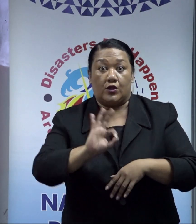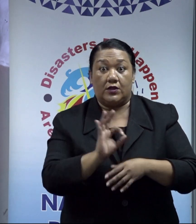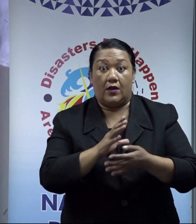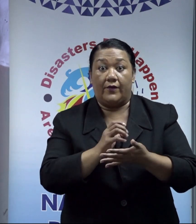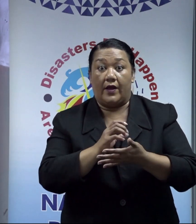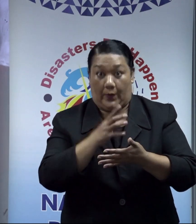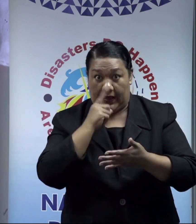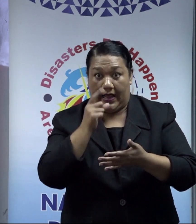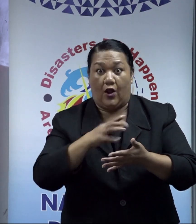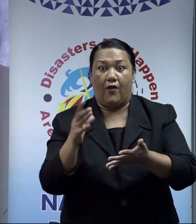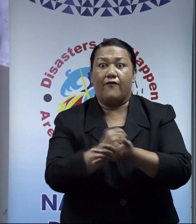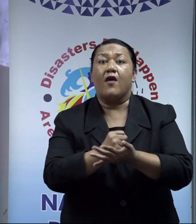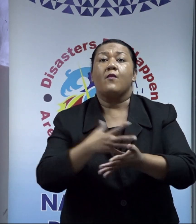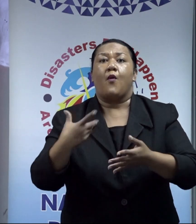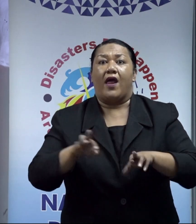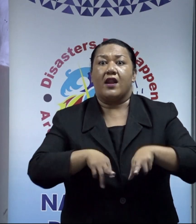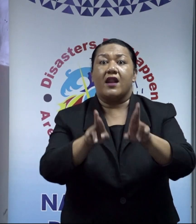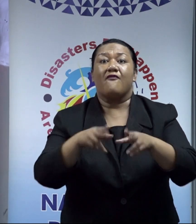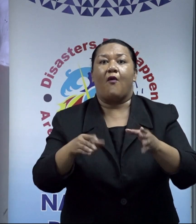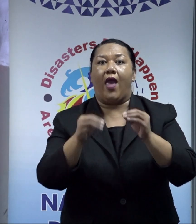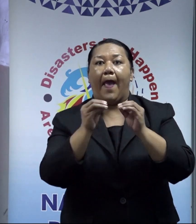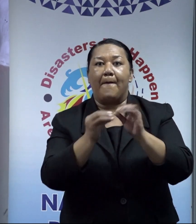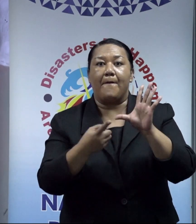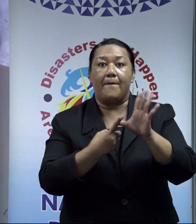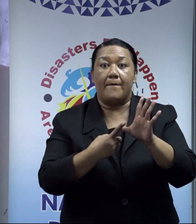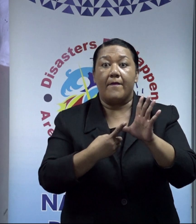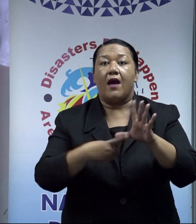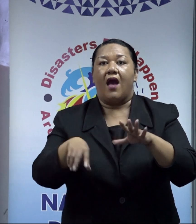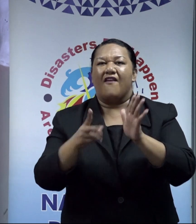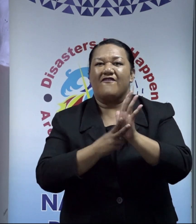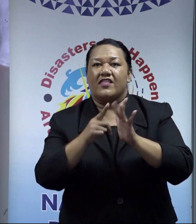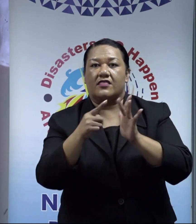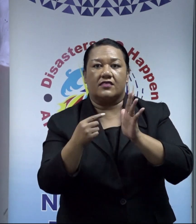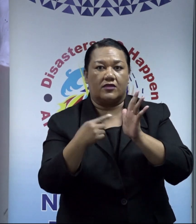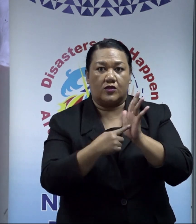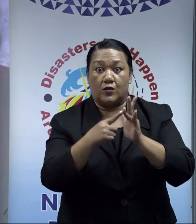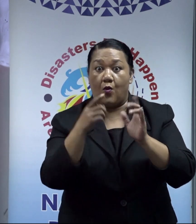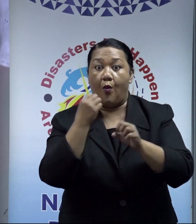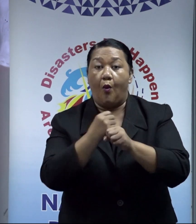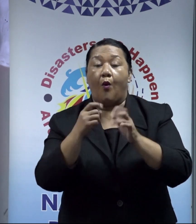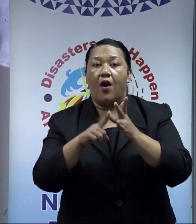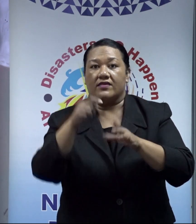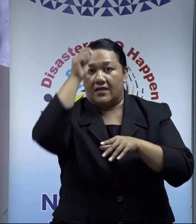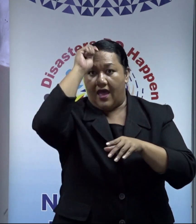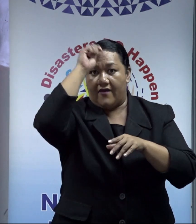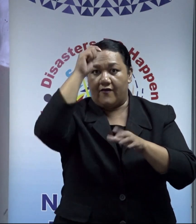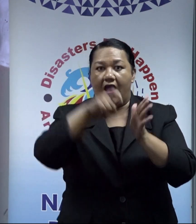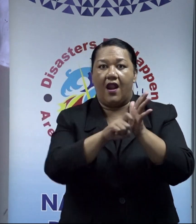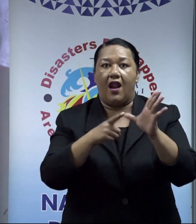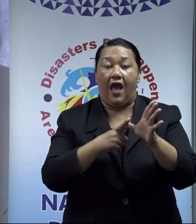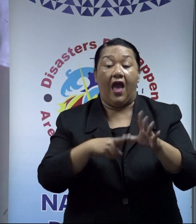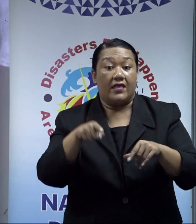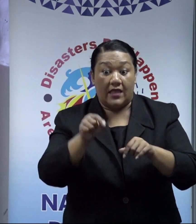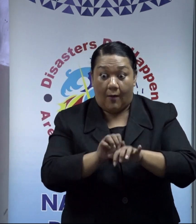are Rakiraki, Nasibi and Tavua, Ba and Vitongo. Any heavy downpour will be detrimental to